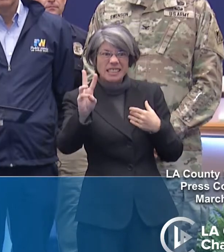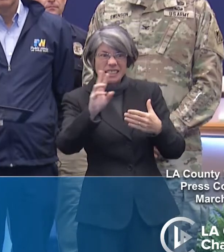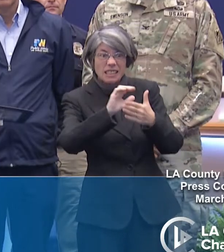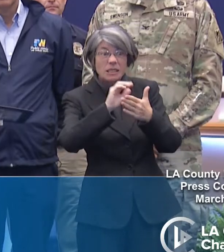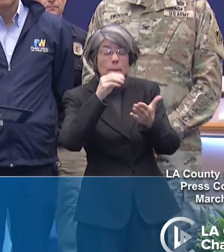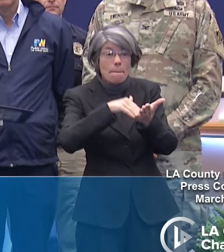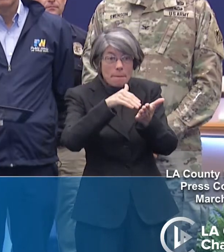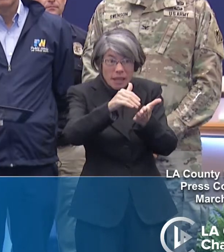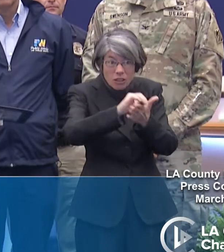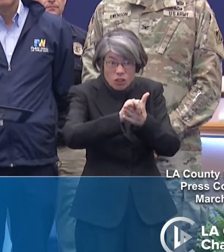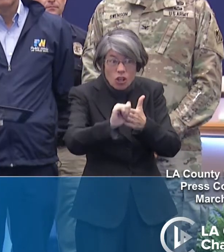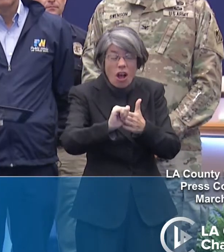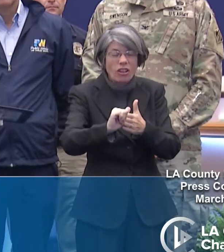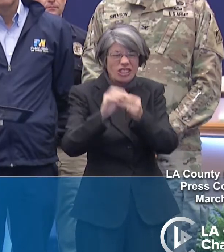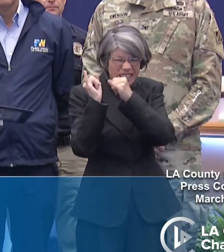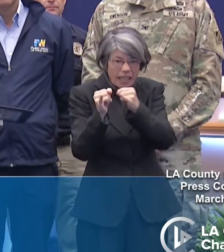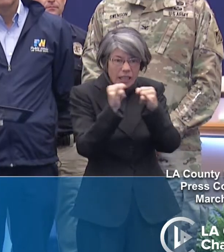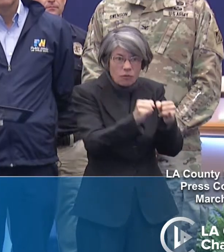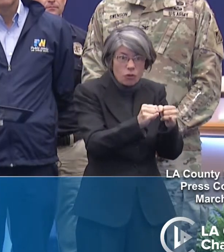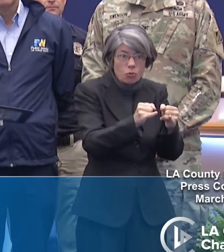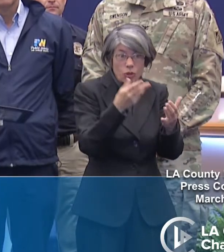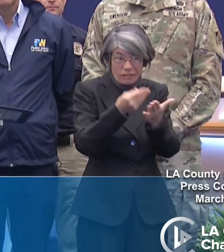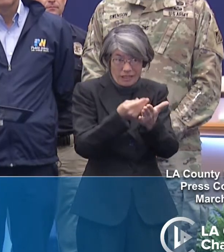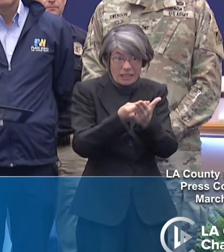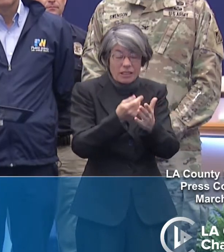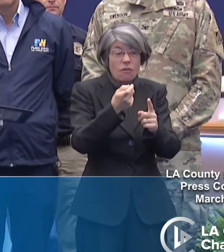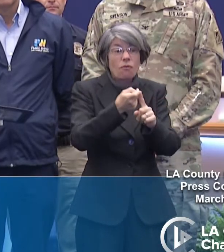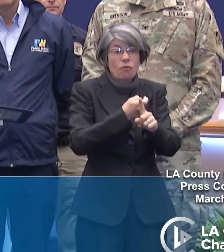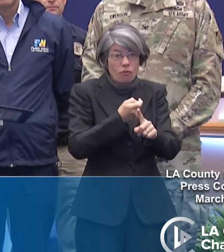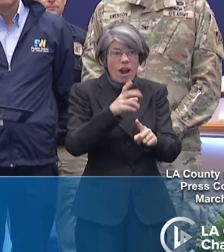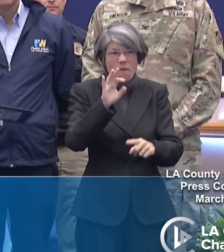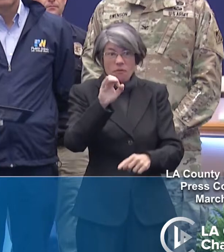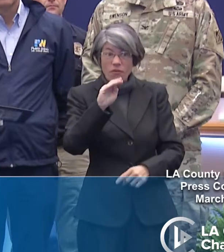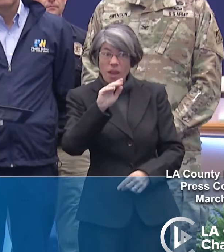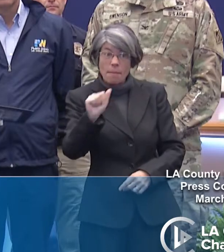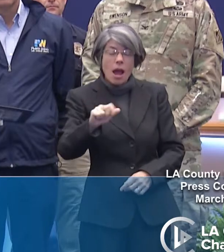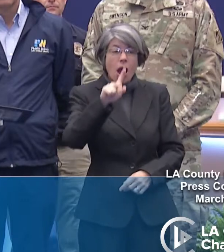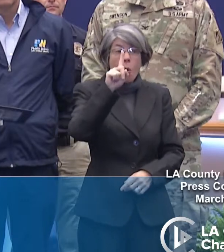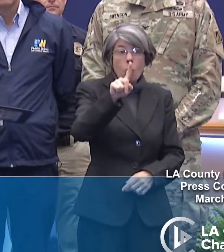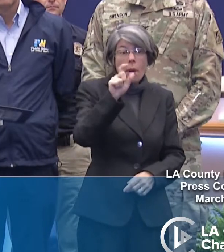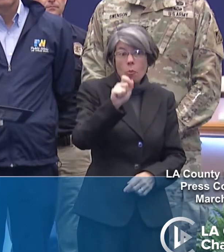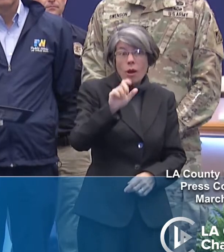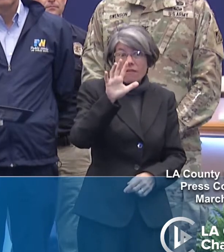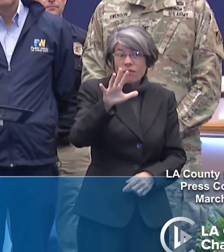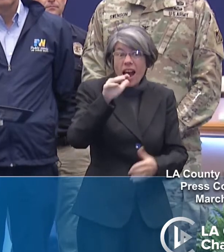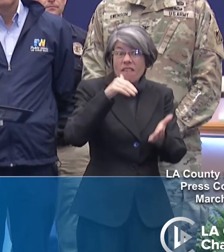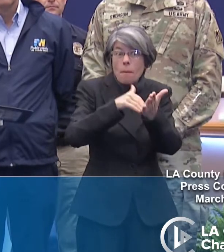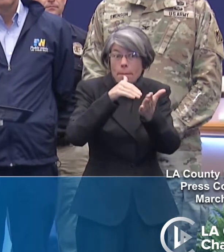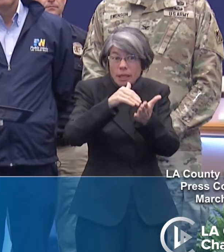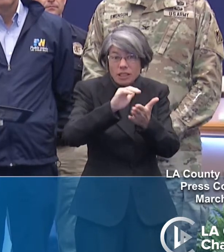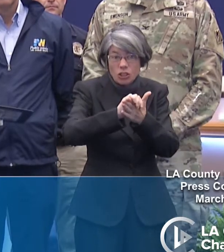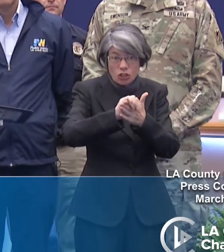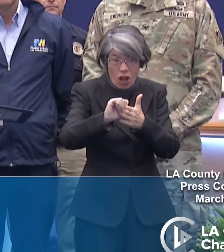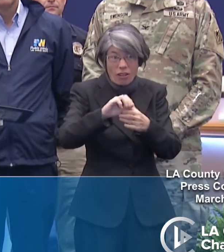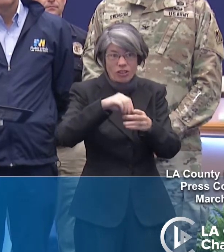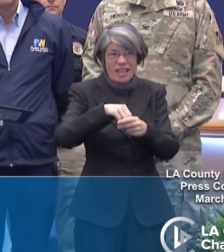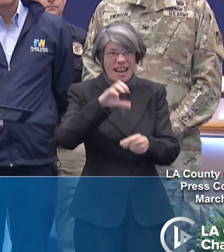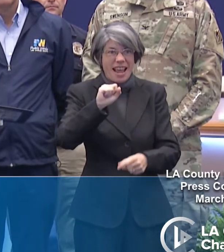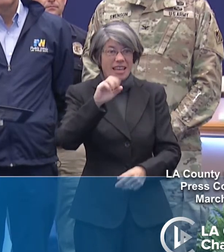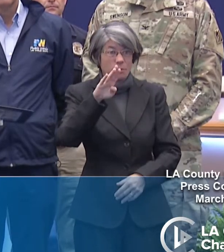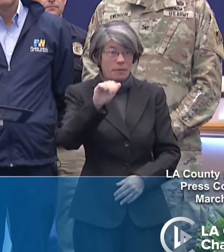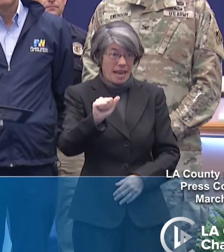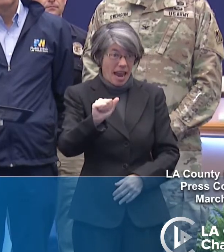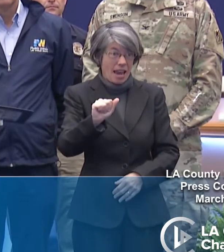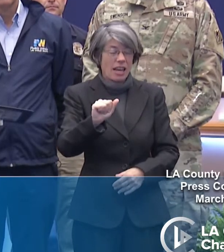in total individual assistance from FEMA and $1.5 billion in SBA loans that have been